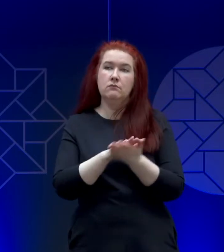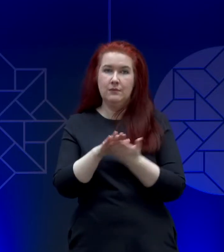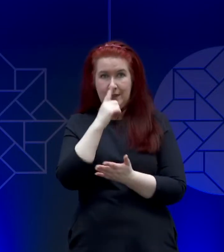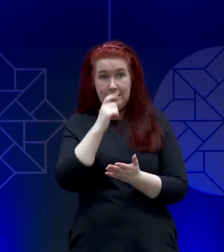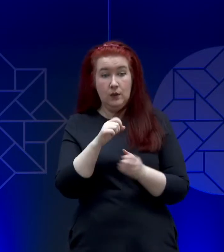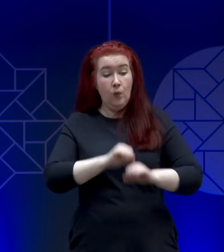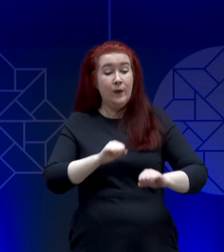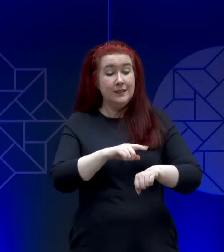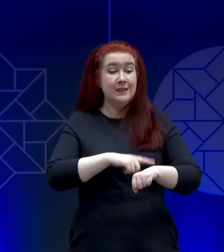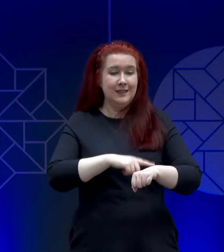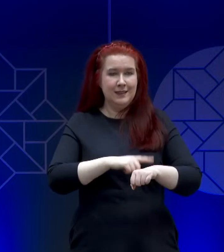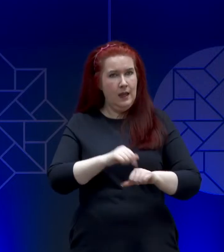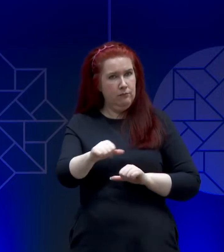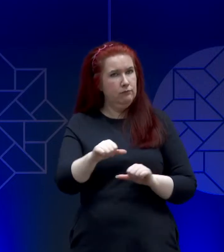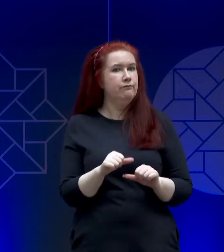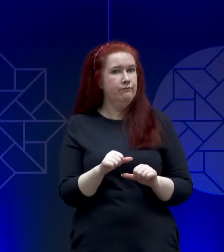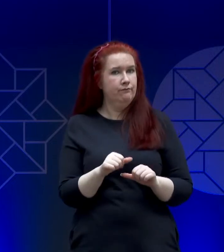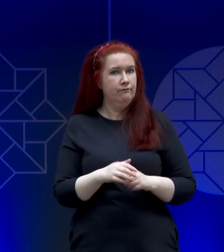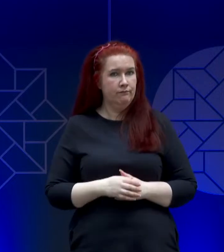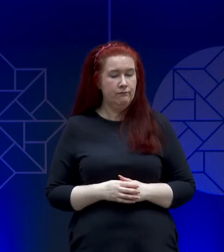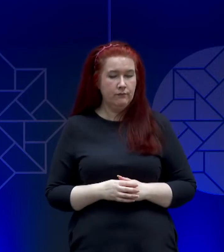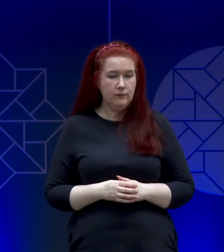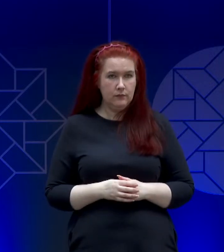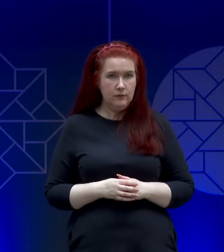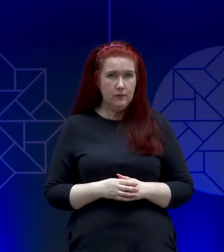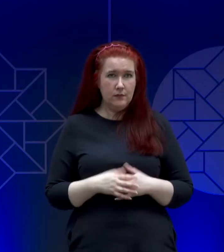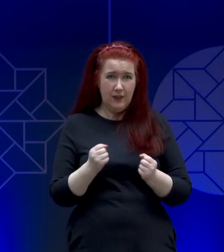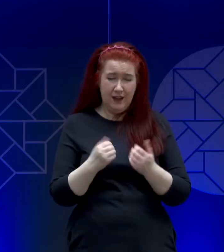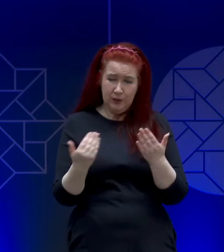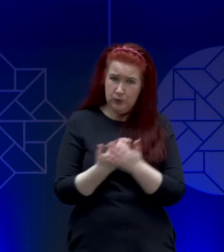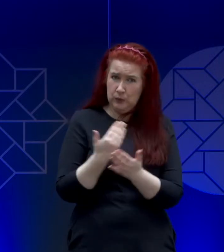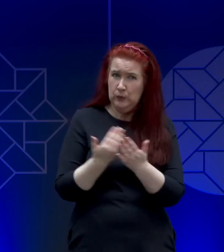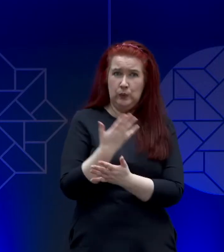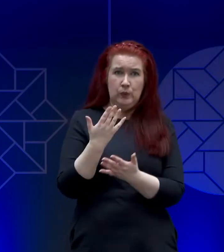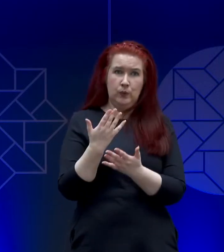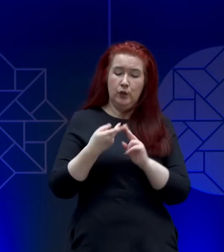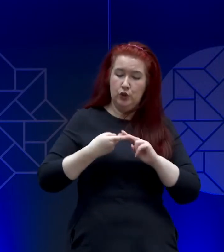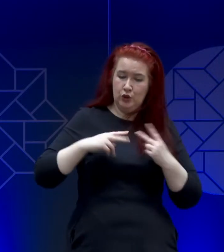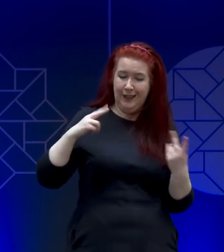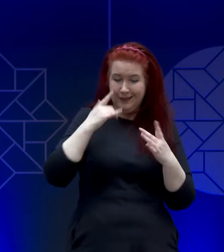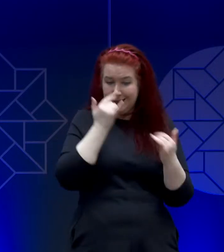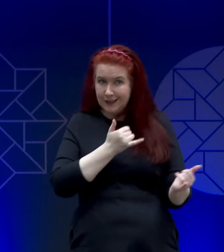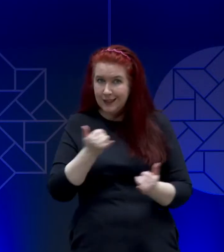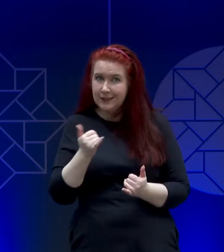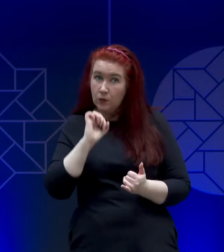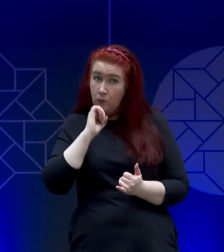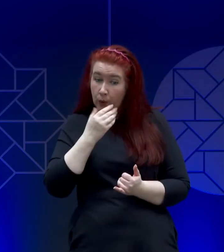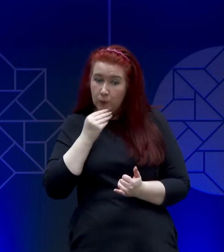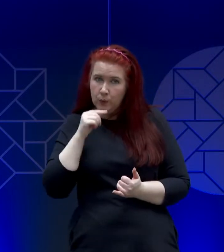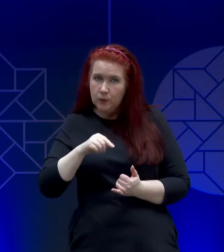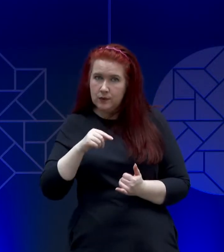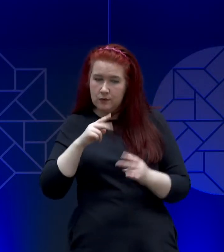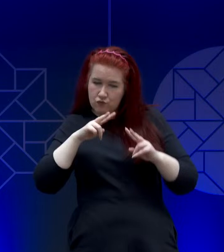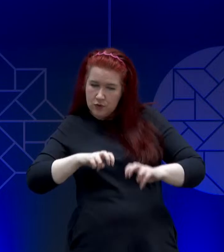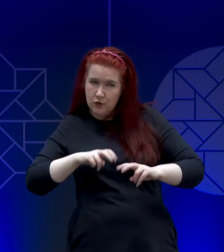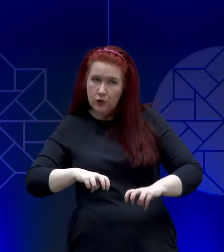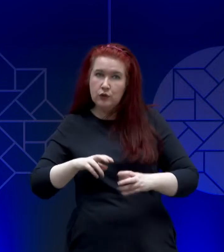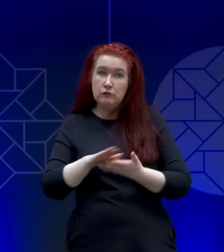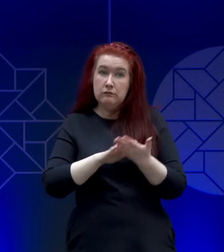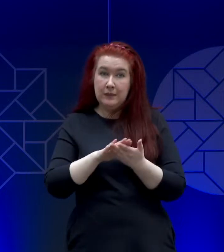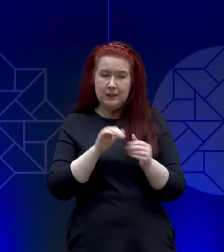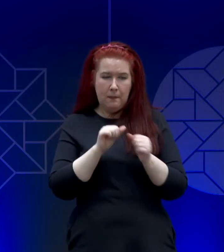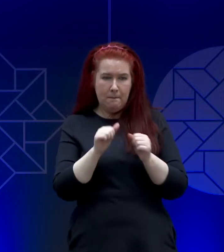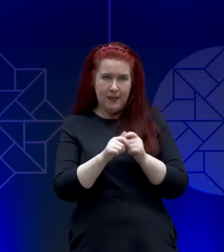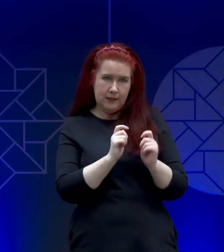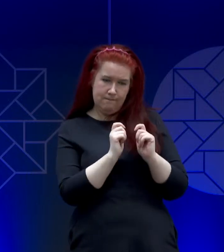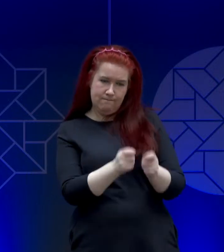shorter waiting times. The latest innovations in genetic testing will be harnessed to enable better targeting